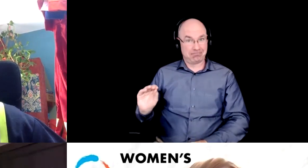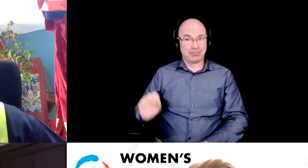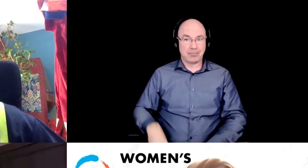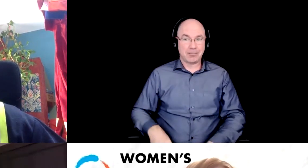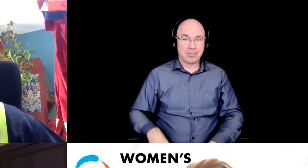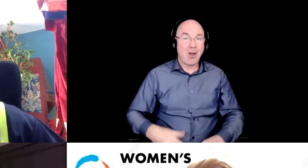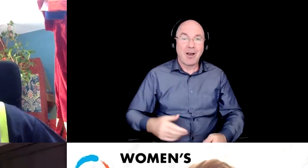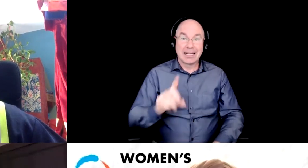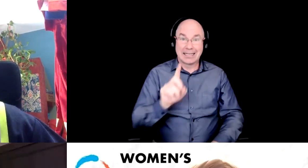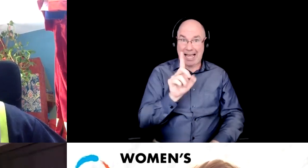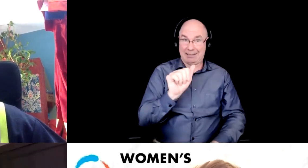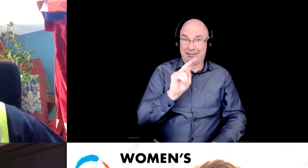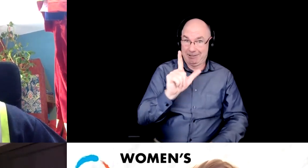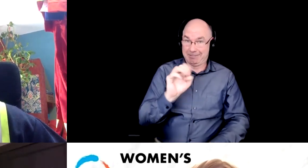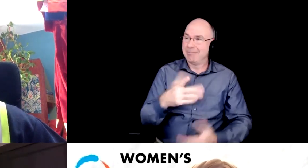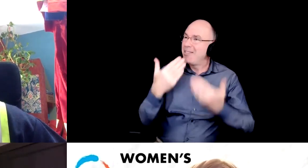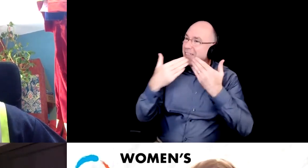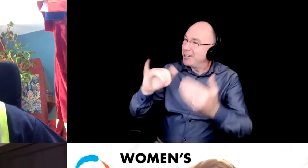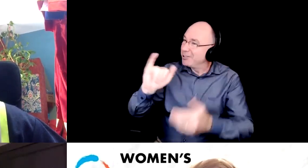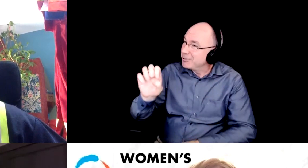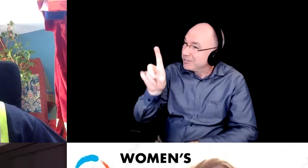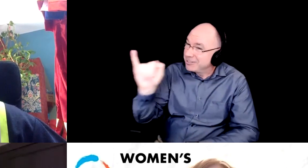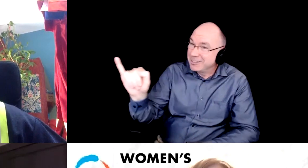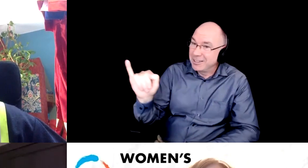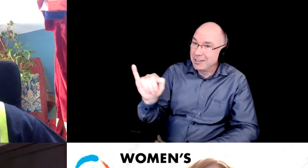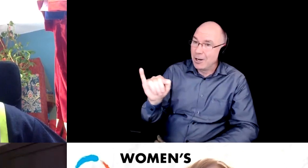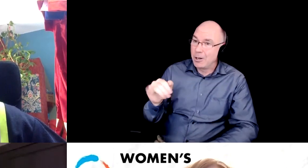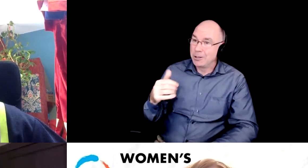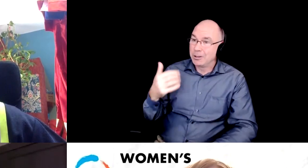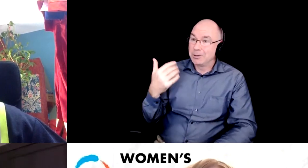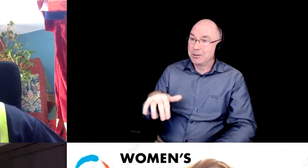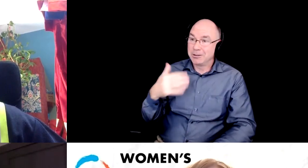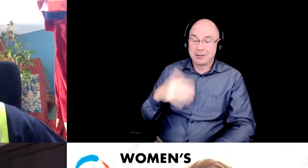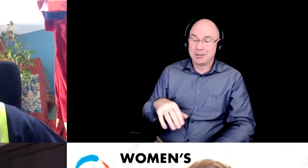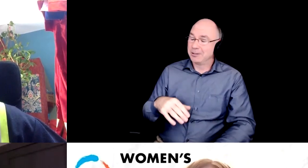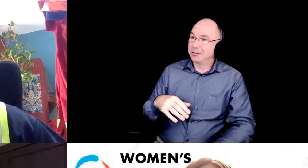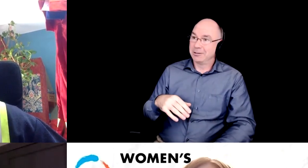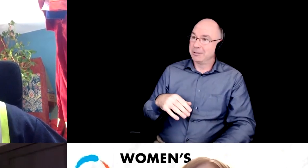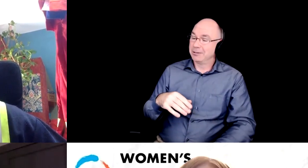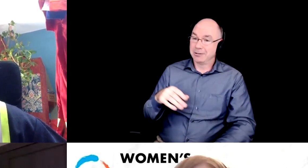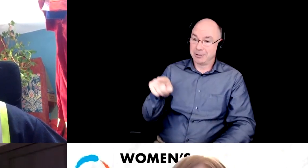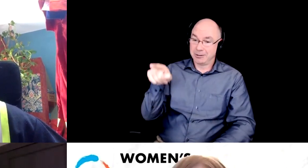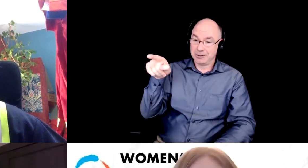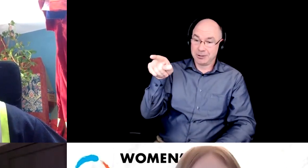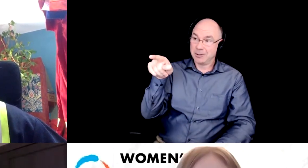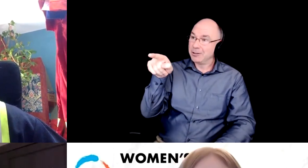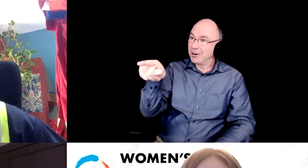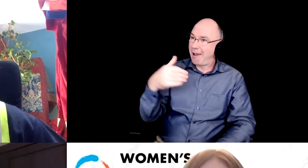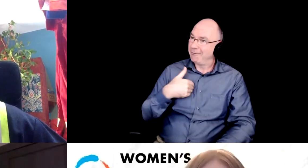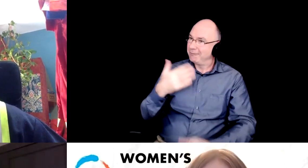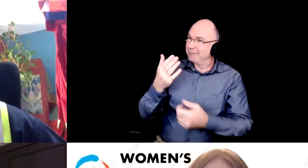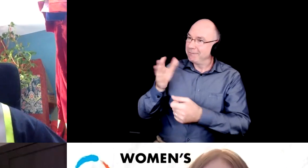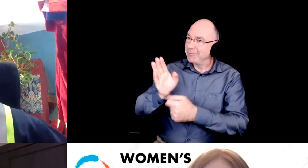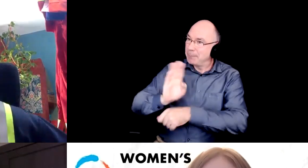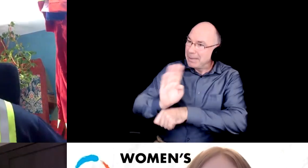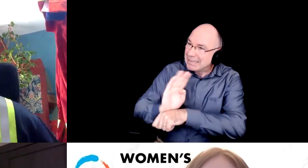Excellent. Thank you so much, Jody. And I think it's very inspiring that you have your business and